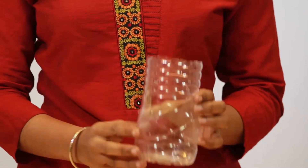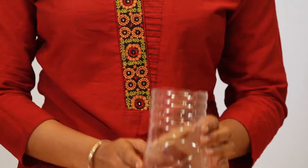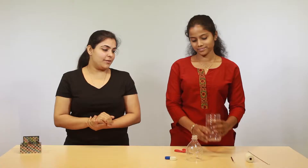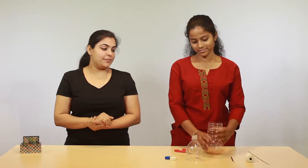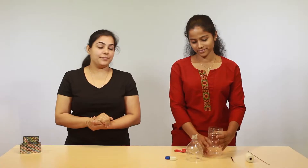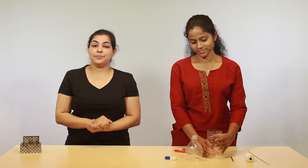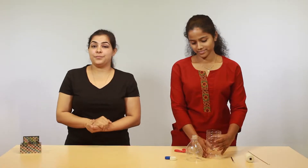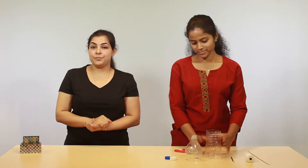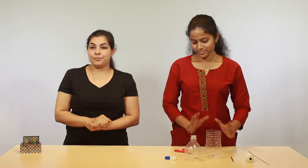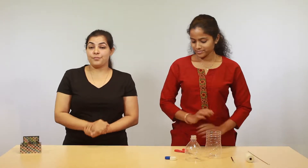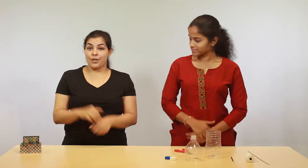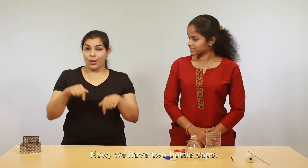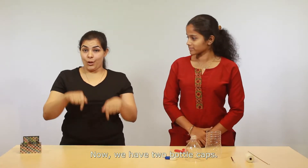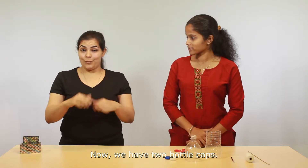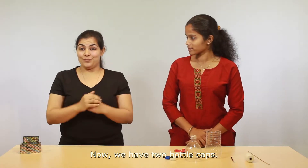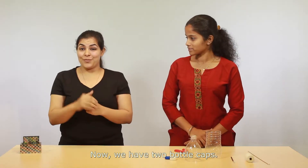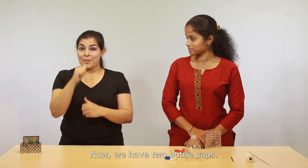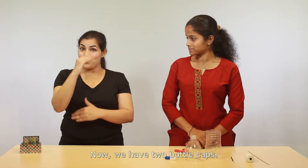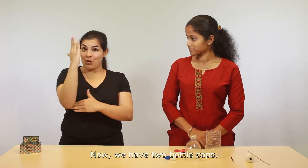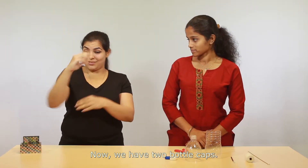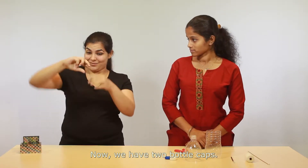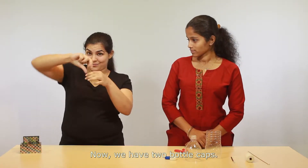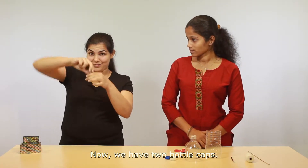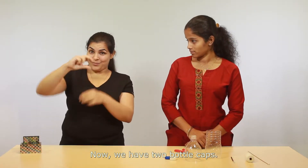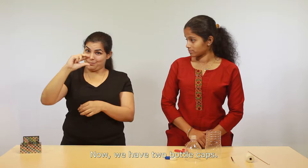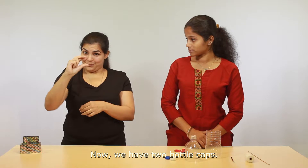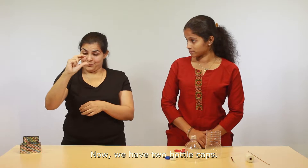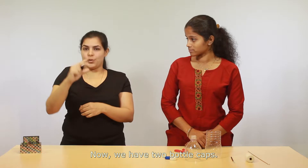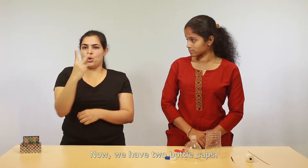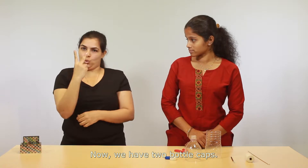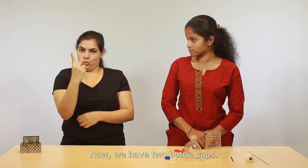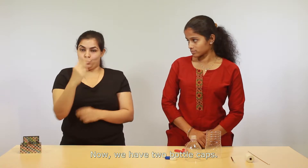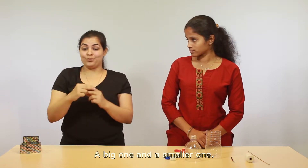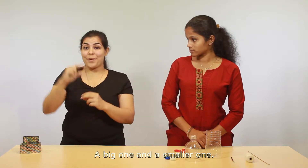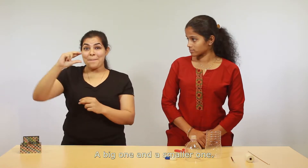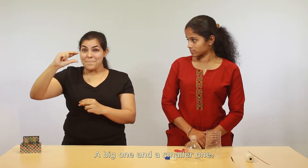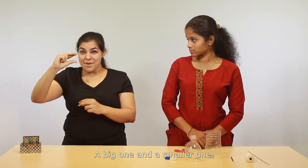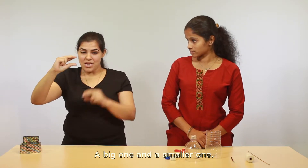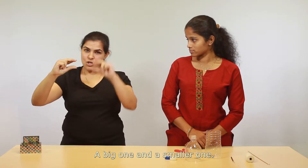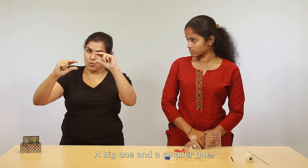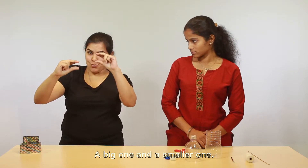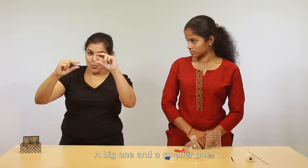have all the holes ready now we have two bottle caps a big one and a smaller one right